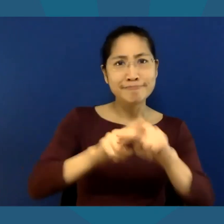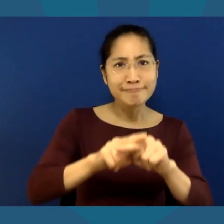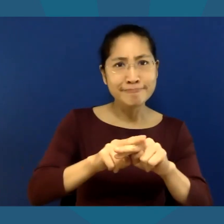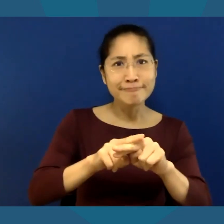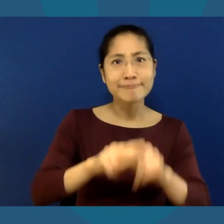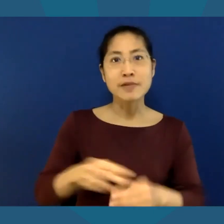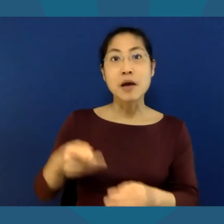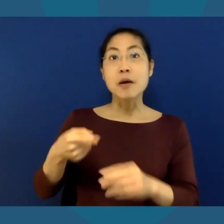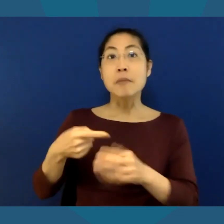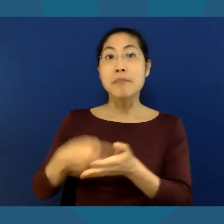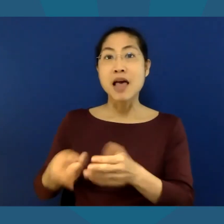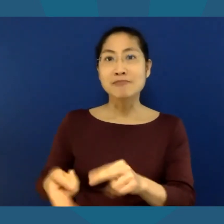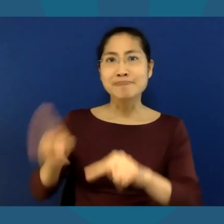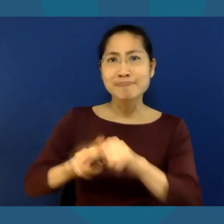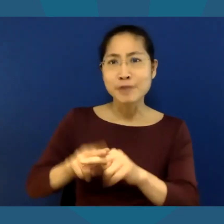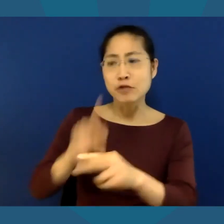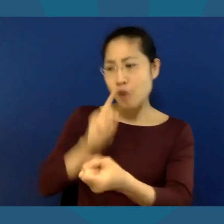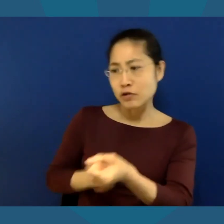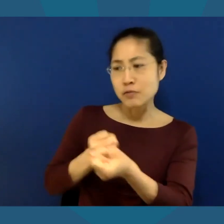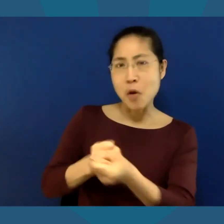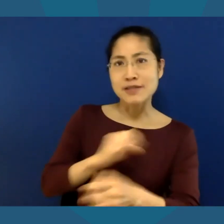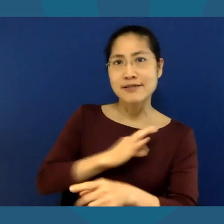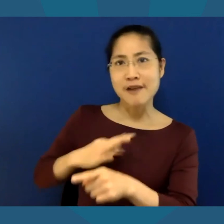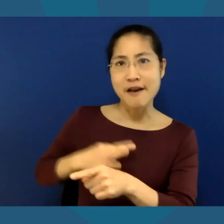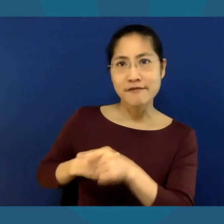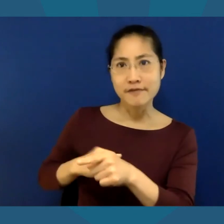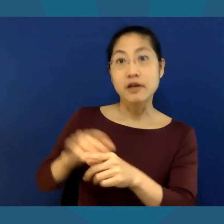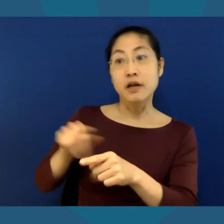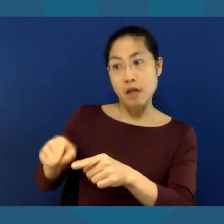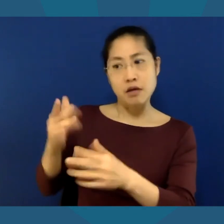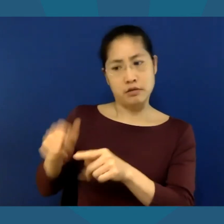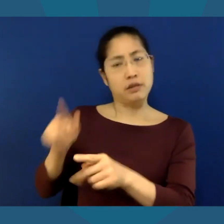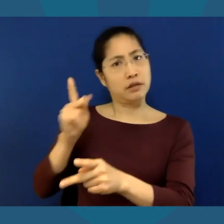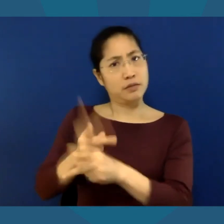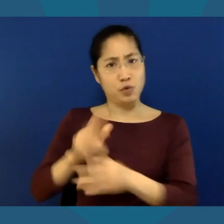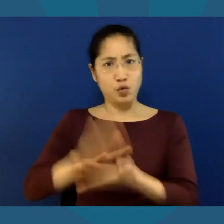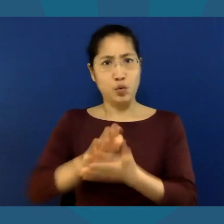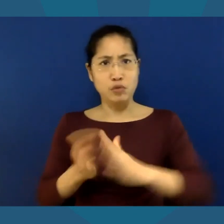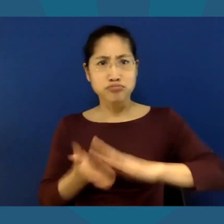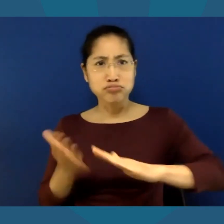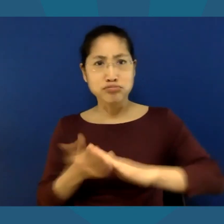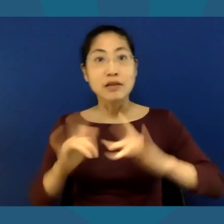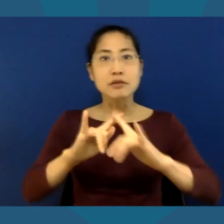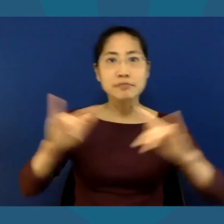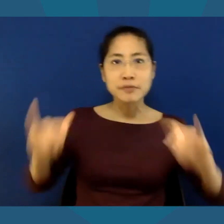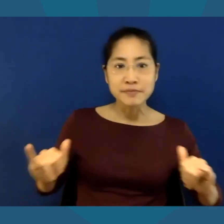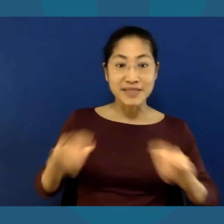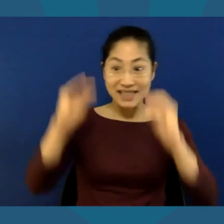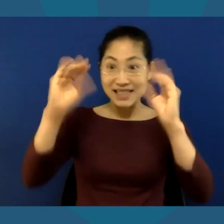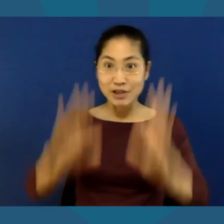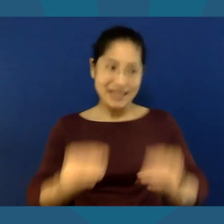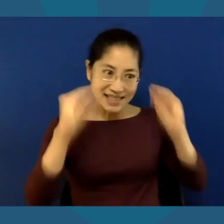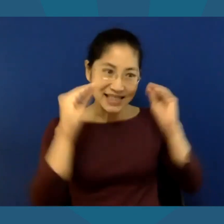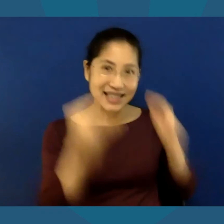pay and pay increases for the support staff who make the schools run while the teachers